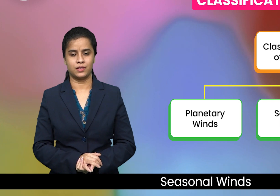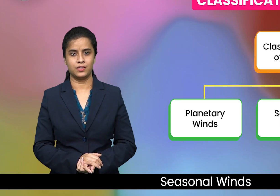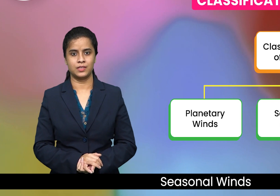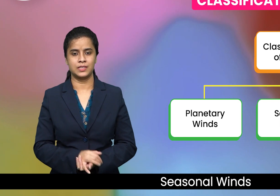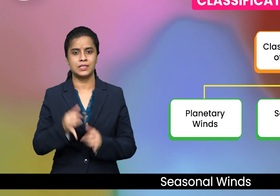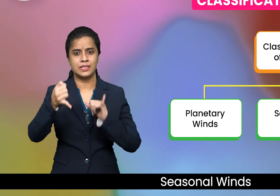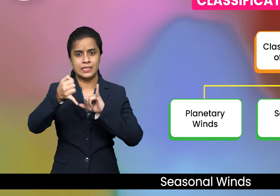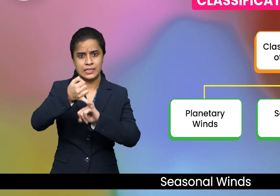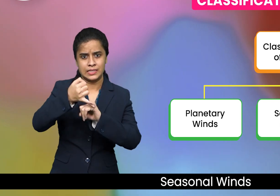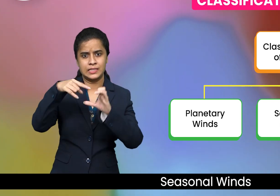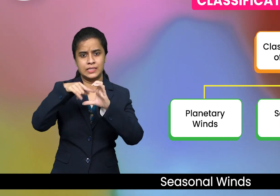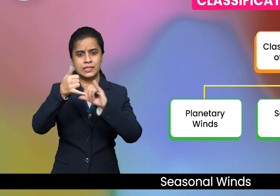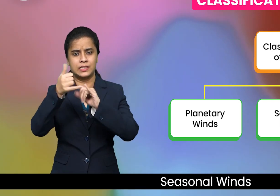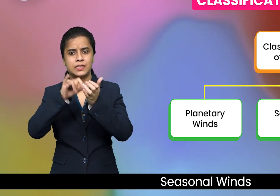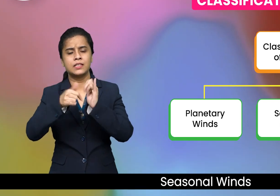seasonal winds,